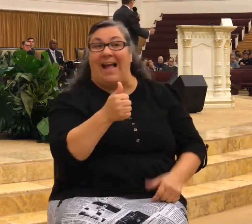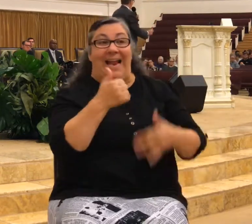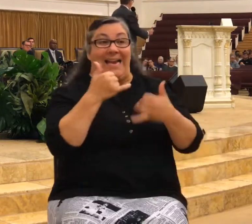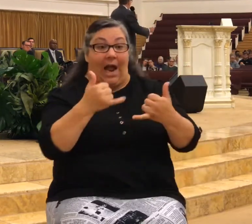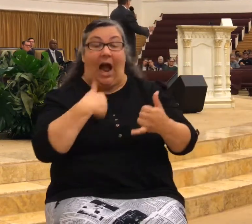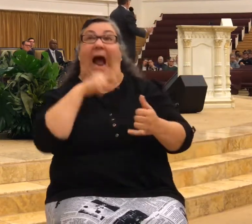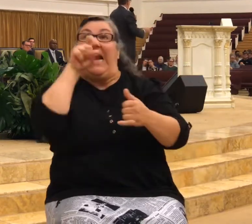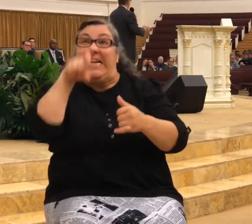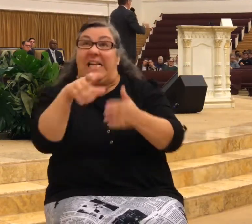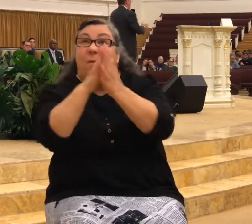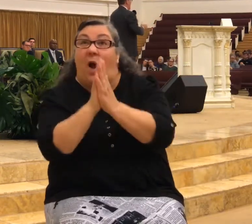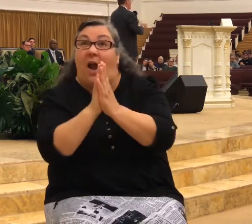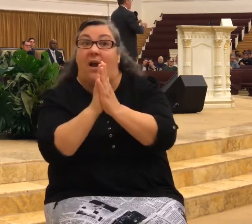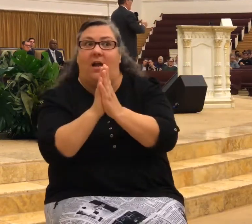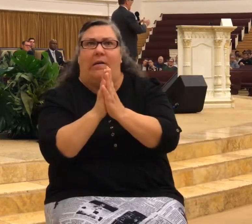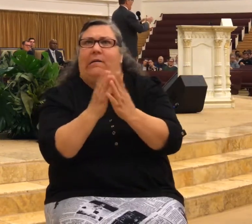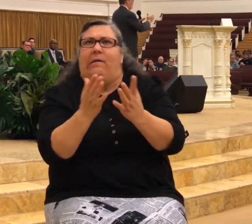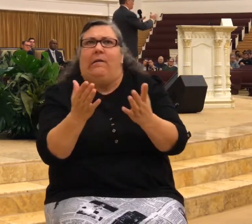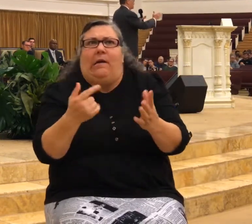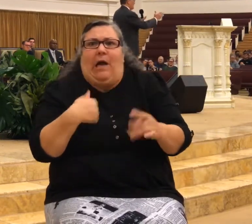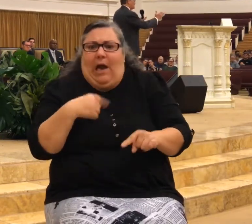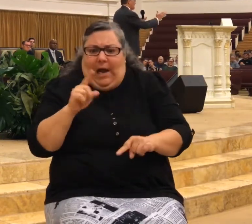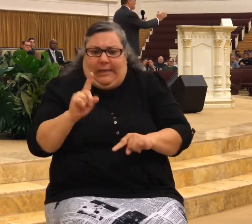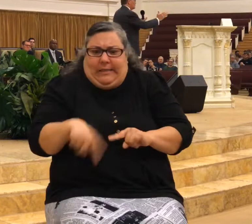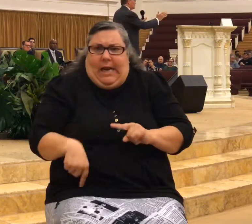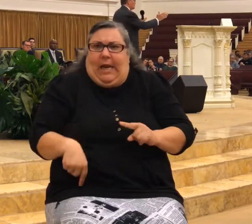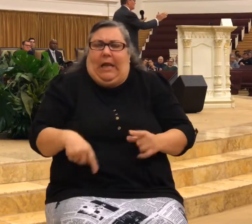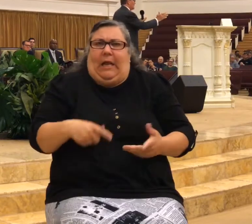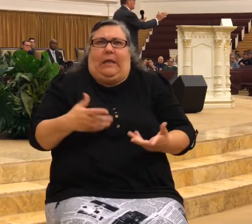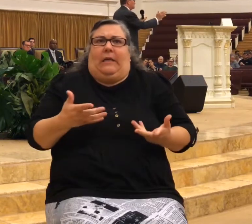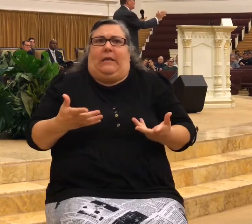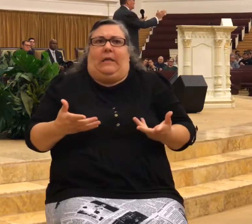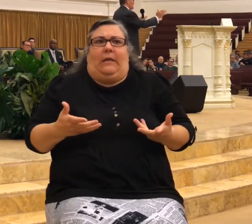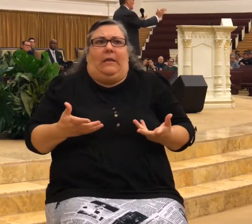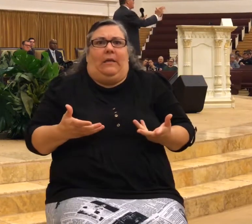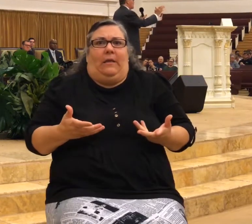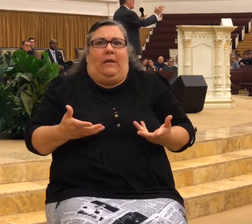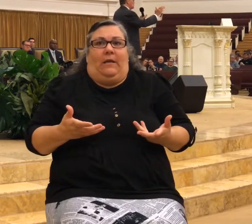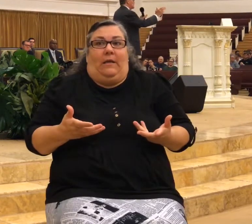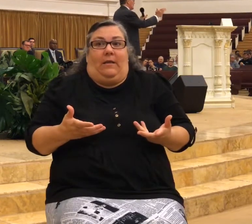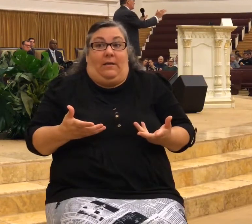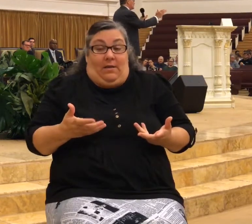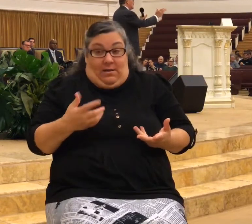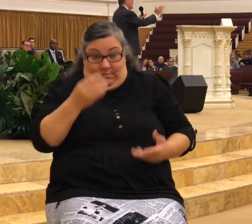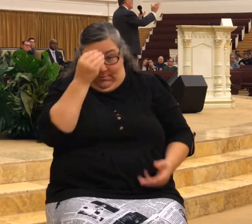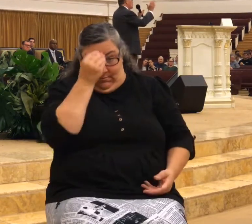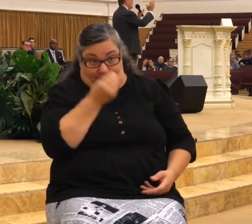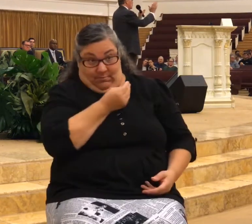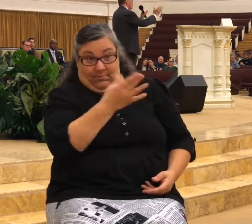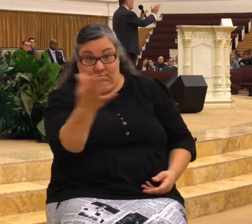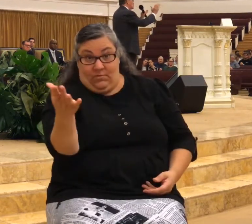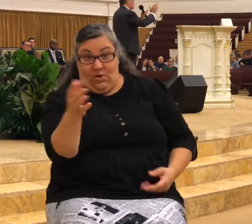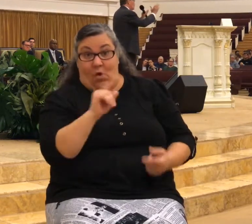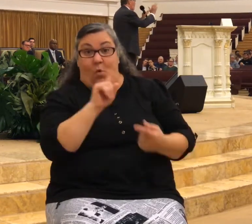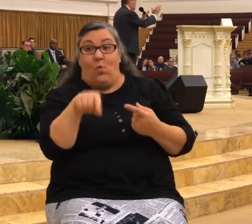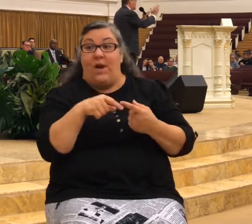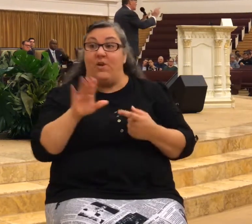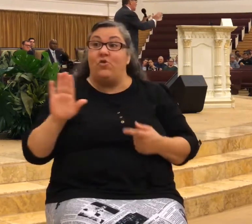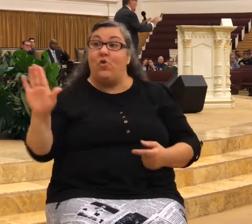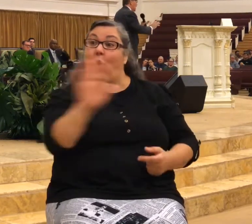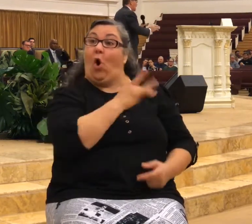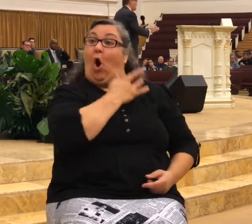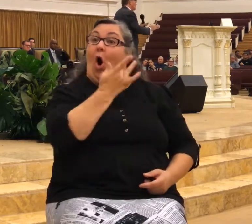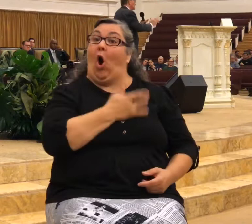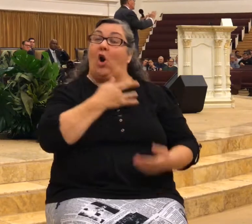to pray, then prayer was not available to me. I just want to tell you, when you close your heart